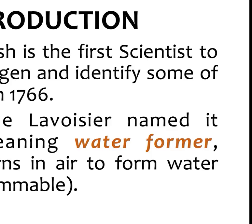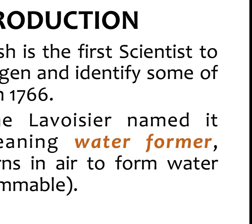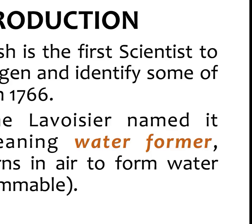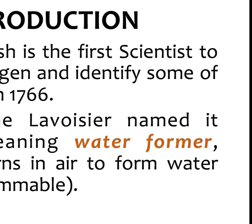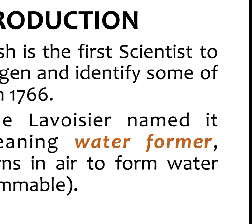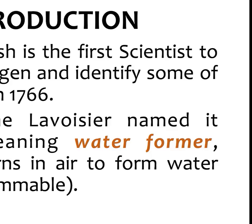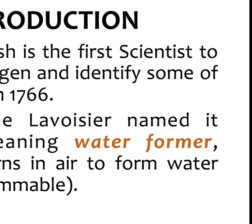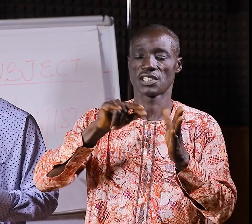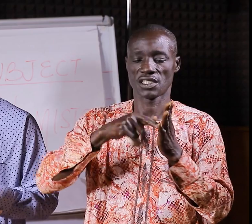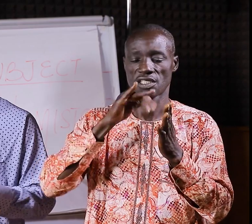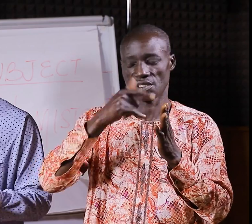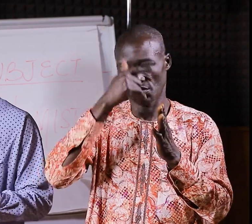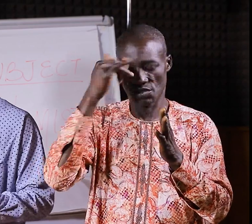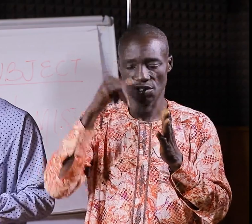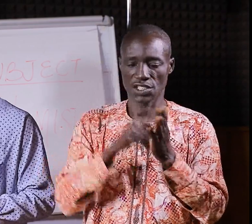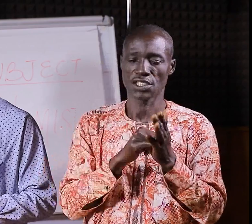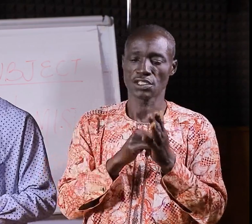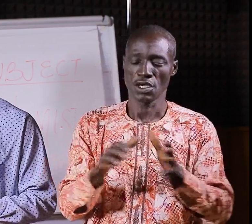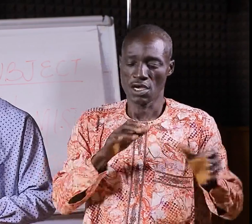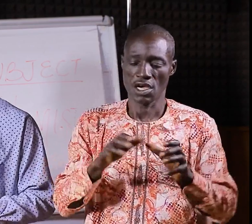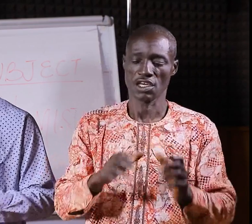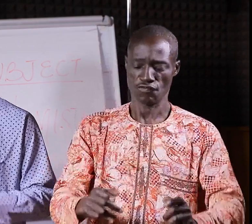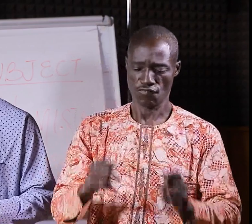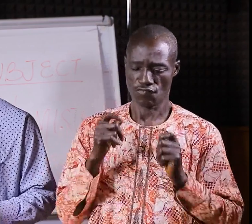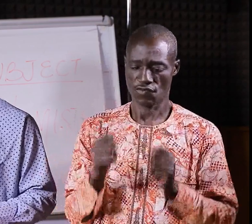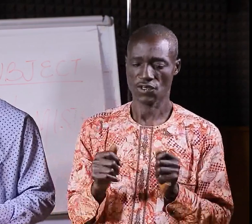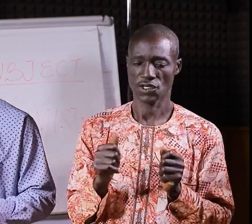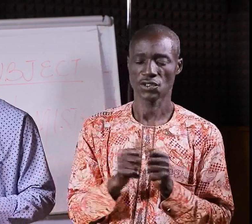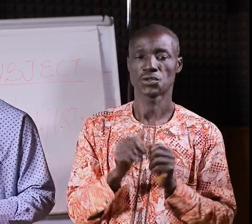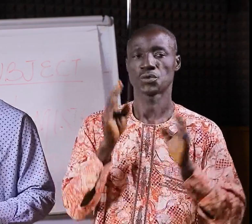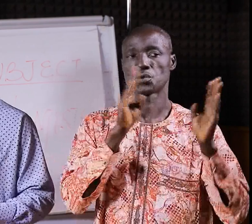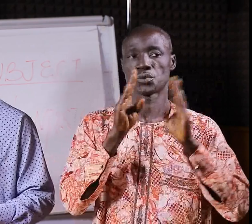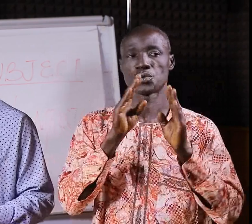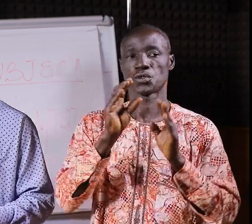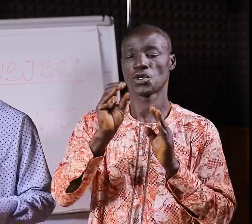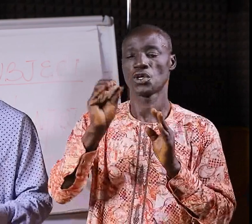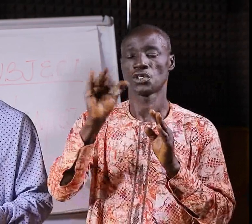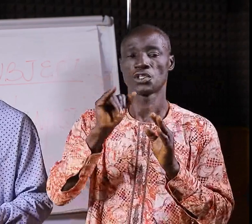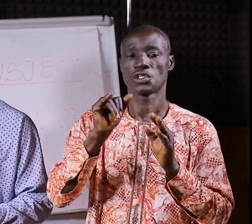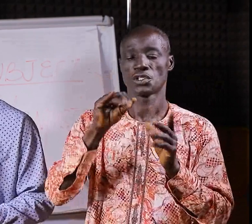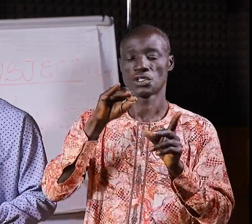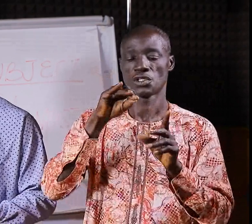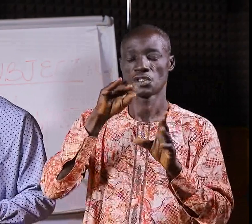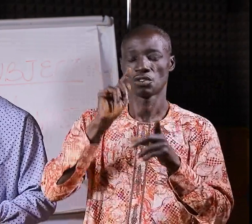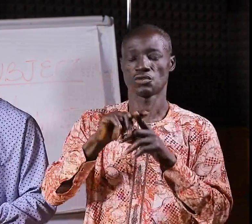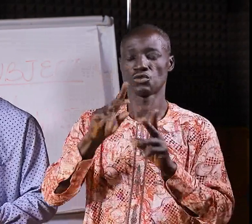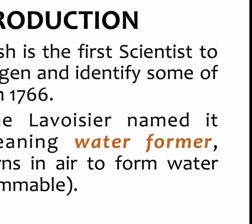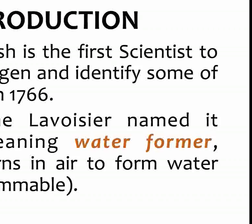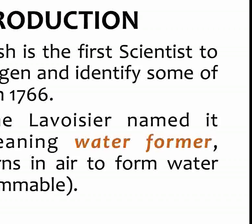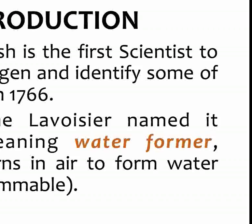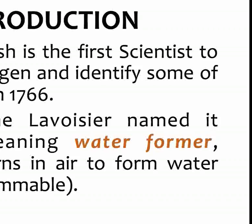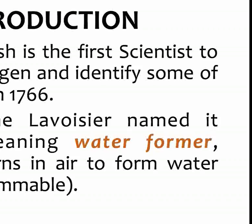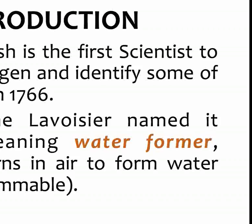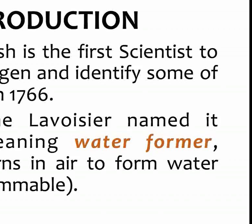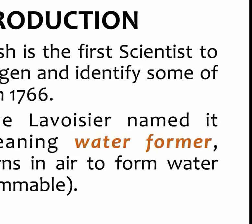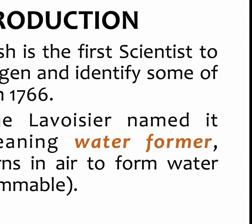because hydrogen reacts vigorously with air, that is oxygen, in order to produce water or steam. And